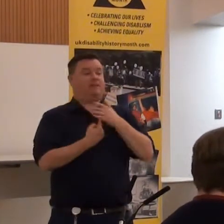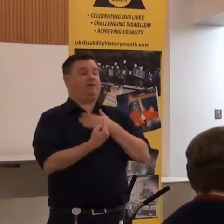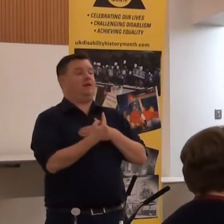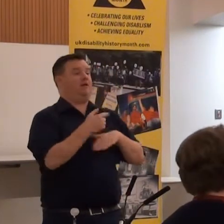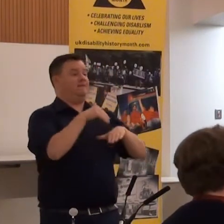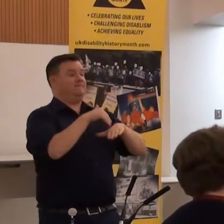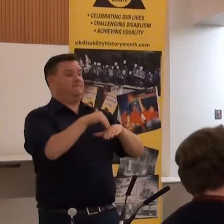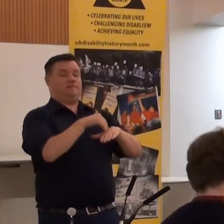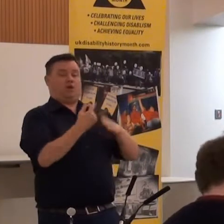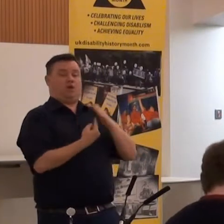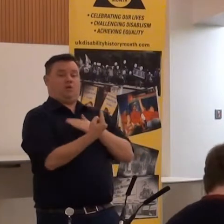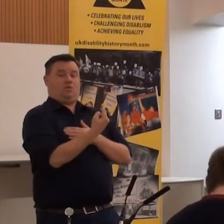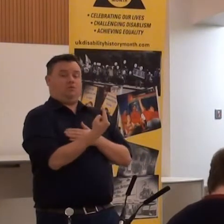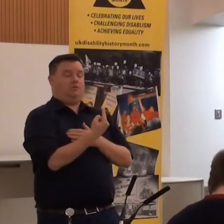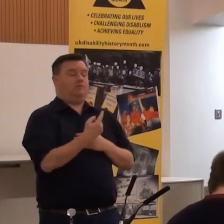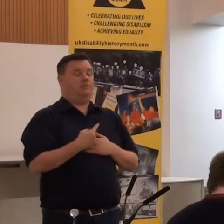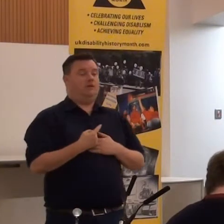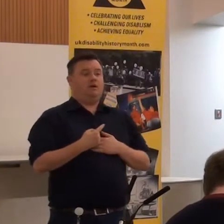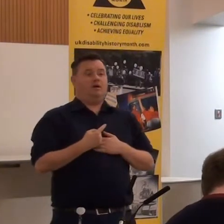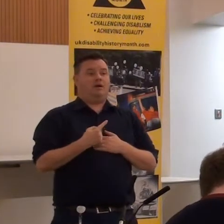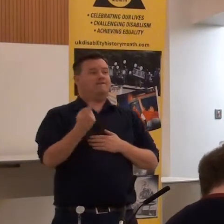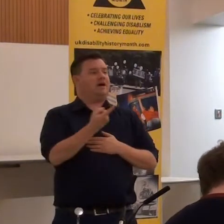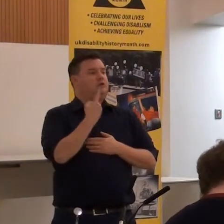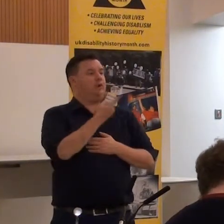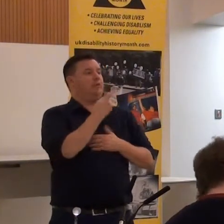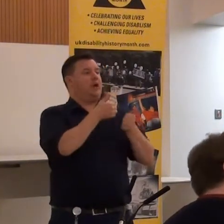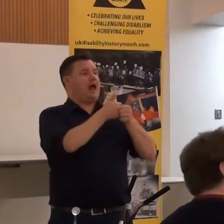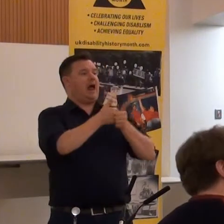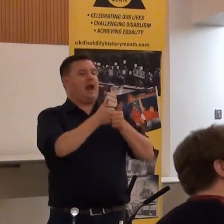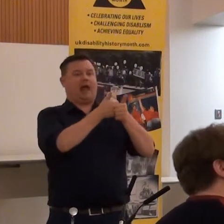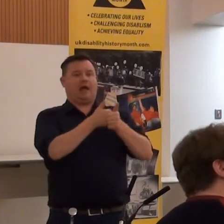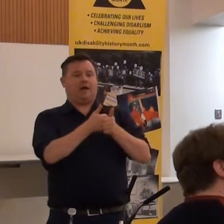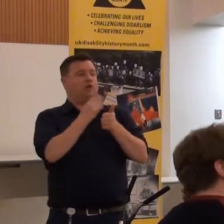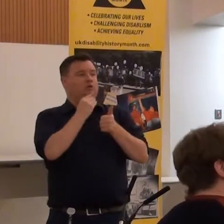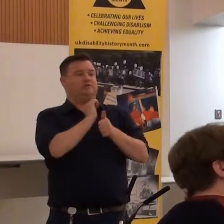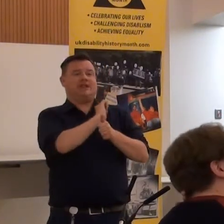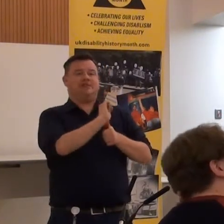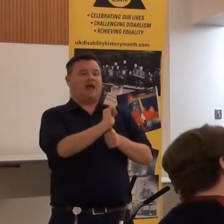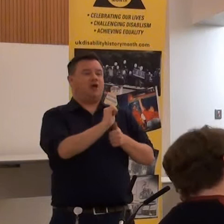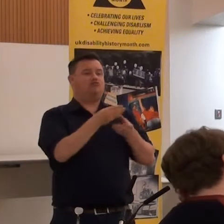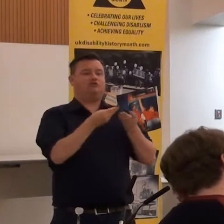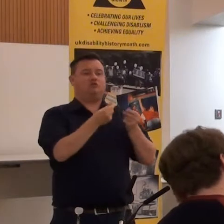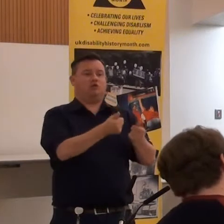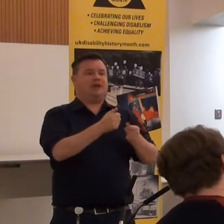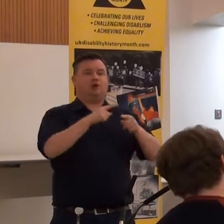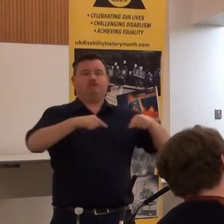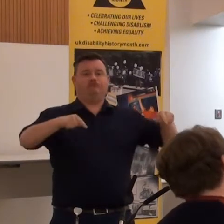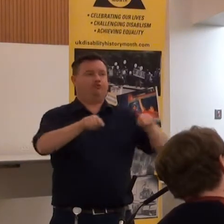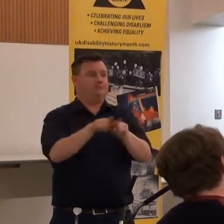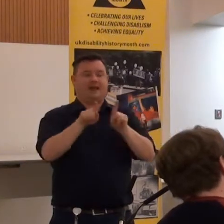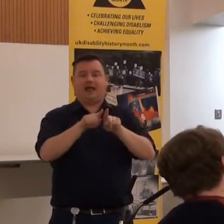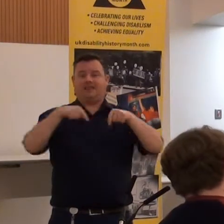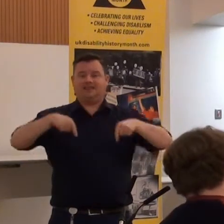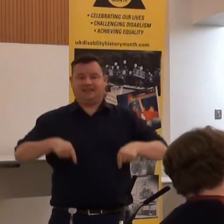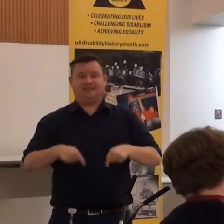that in some way. And find out who our allies are. You know, they can get, let us use their resources, like spaces like this.